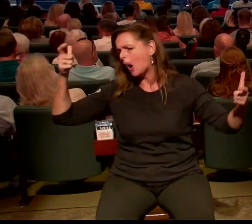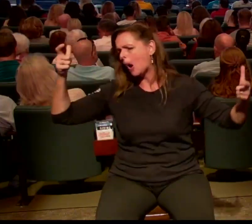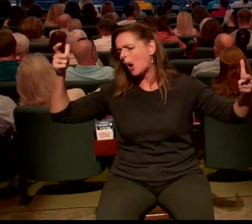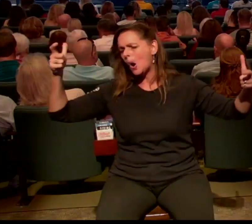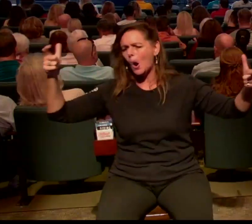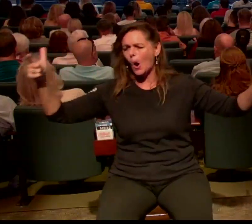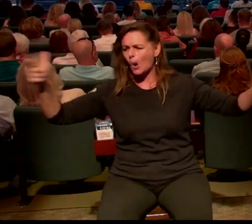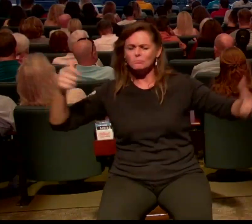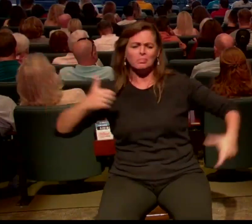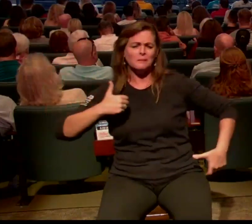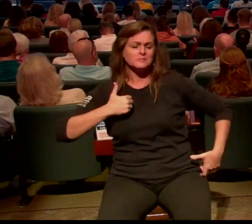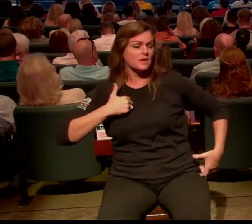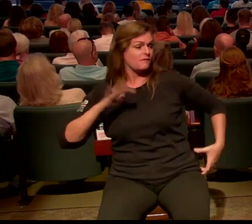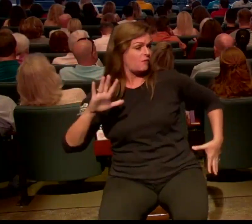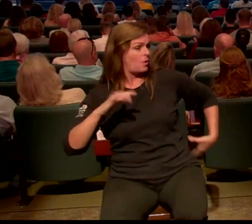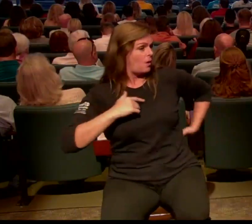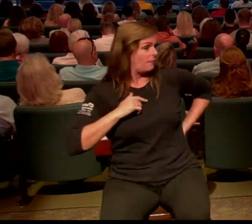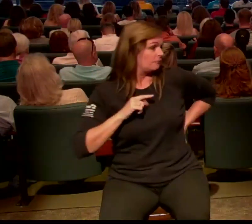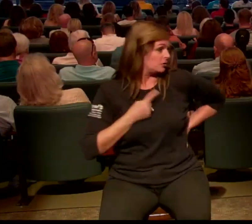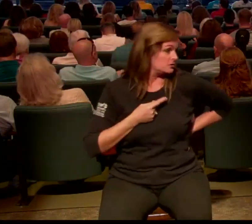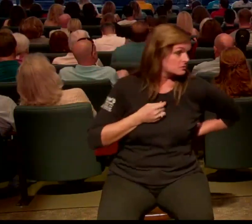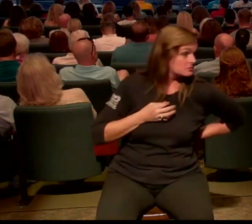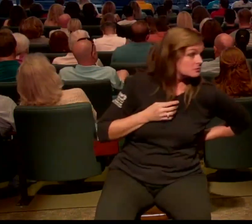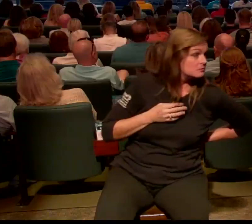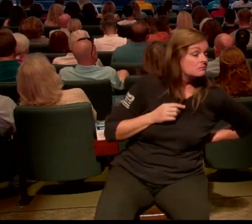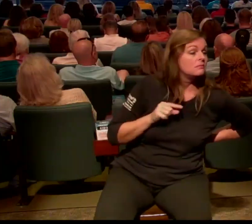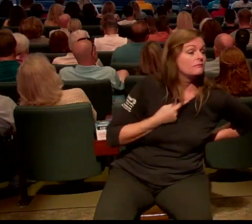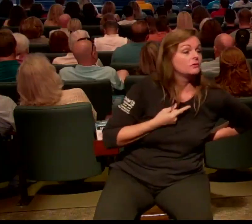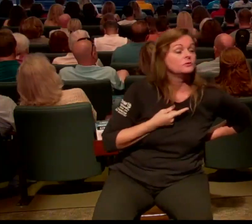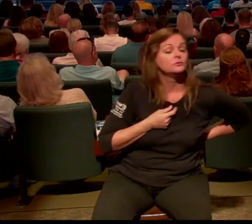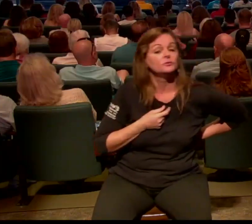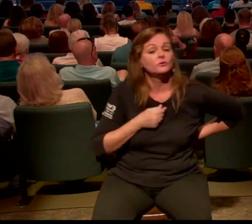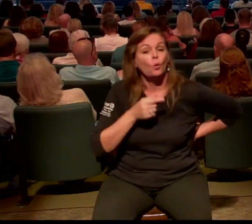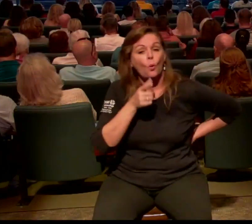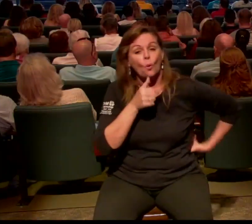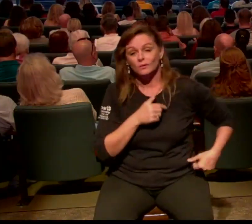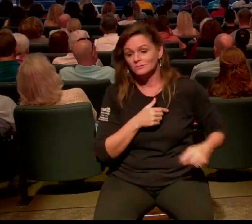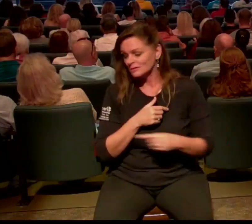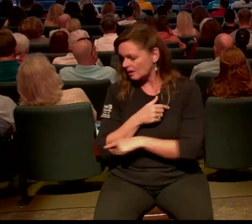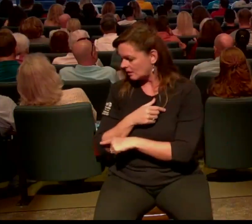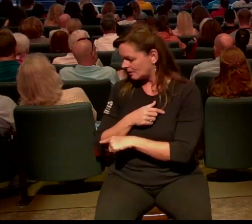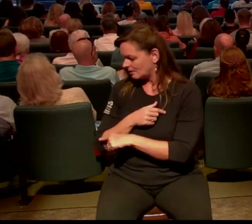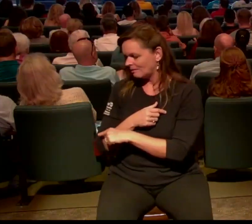Yeah, come on. How many of you are sitting beside that person?